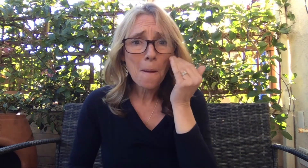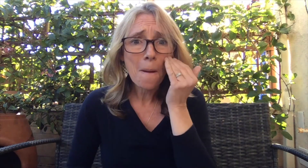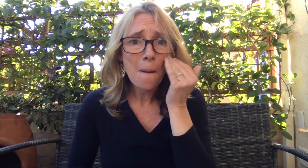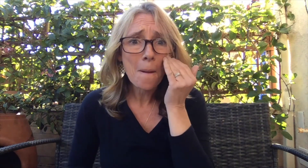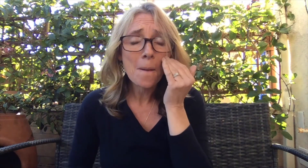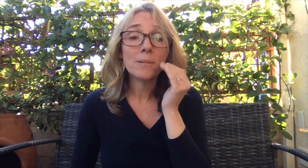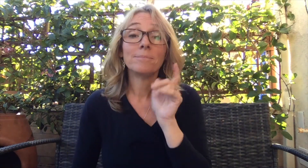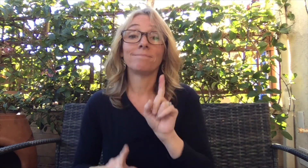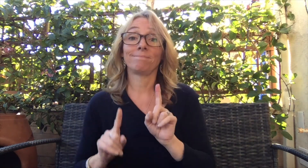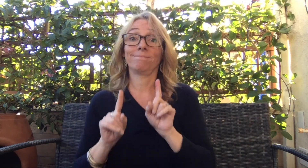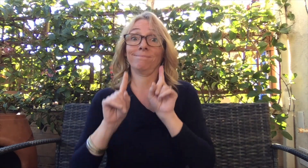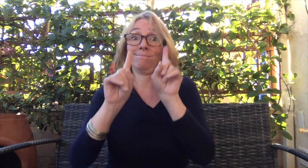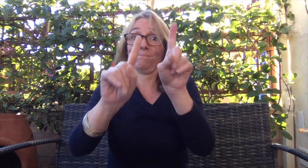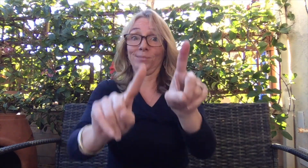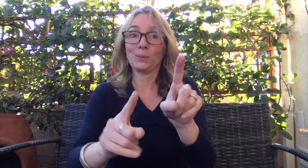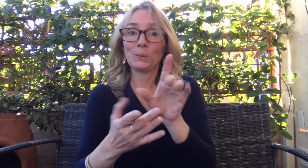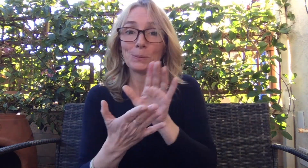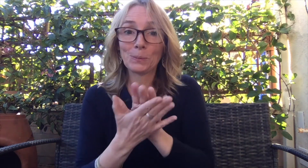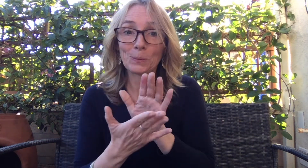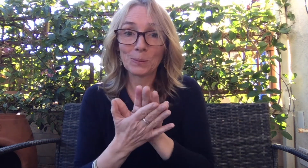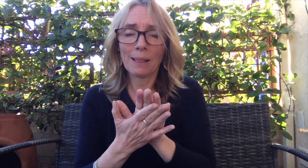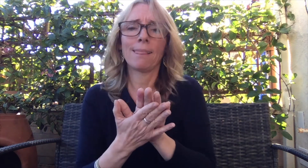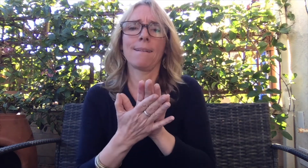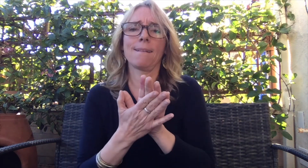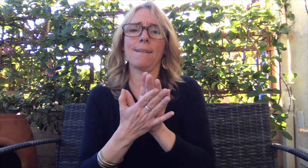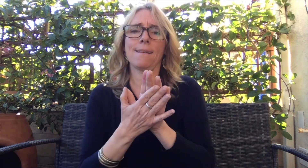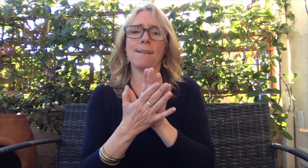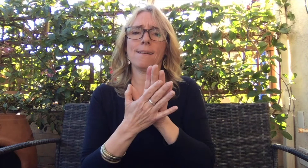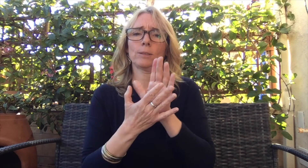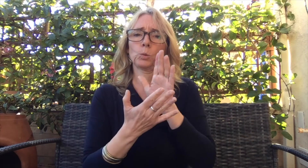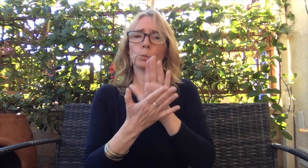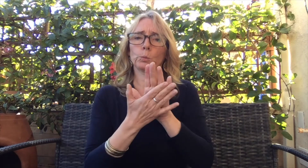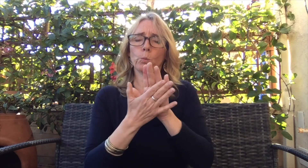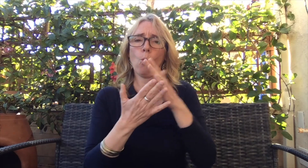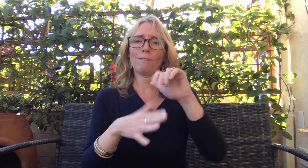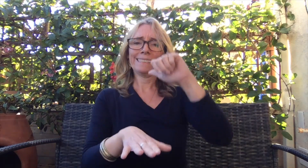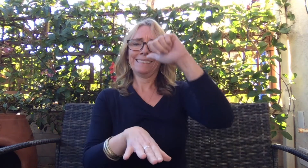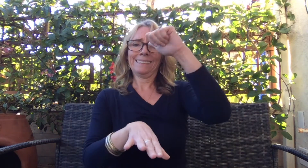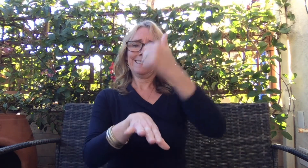it's important that the child is observing this. And when they go to school,